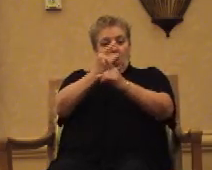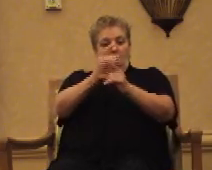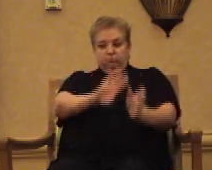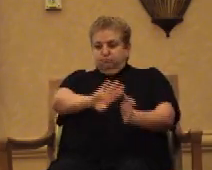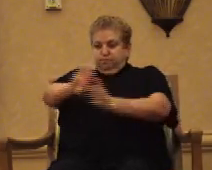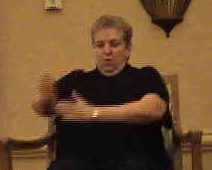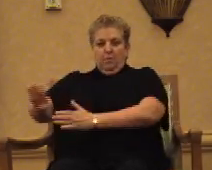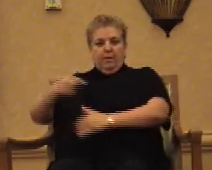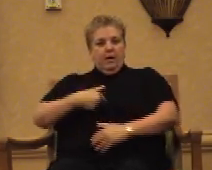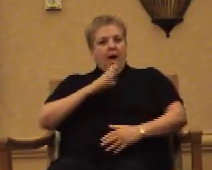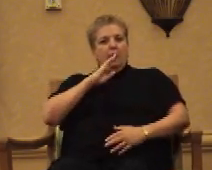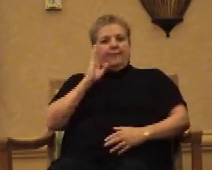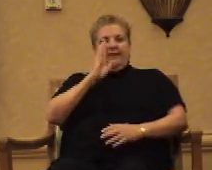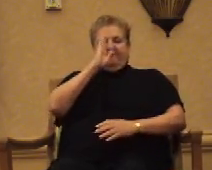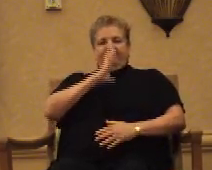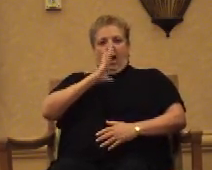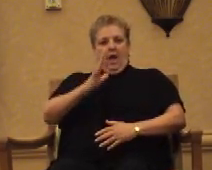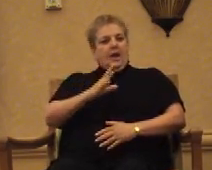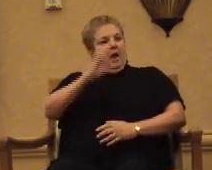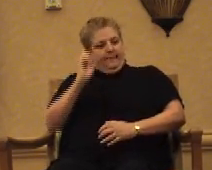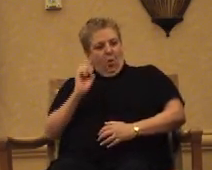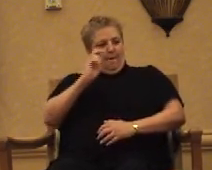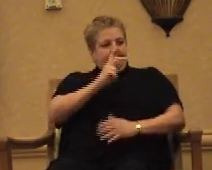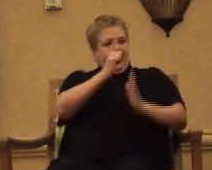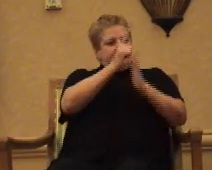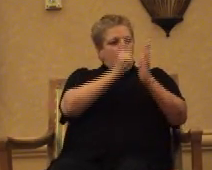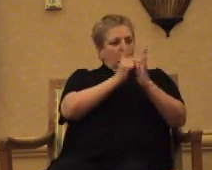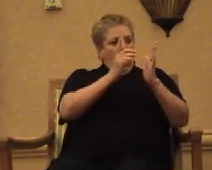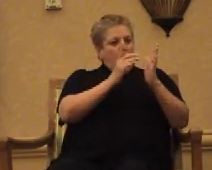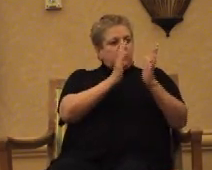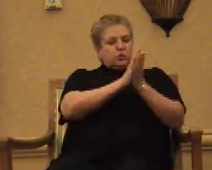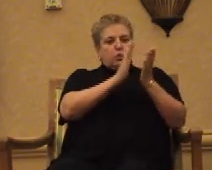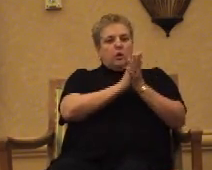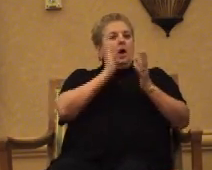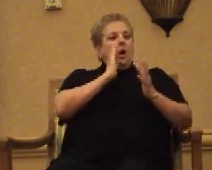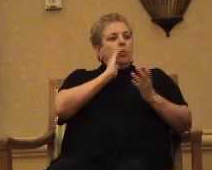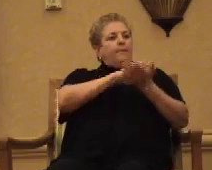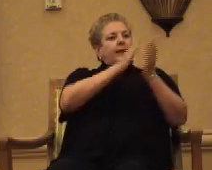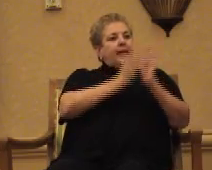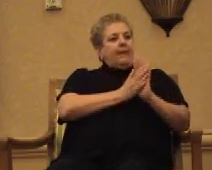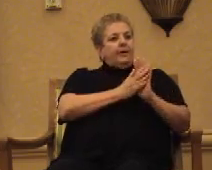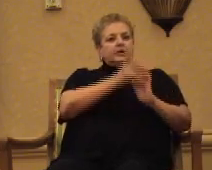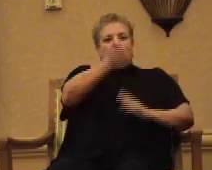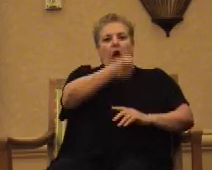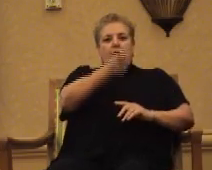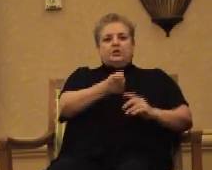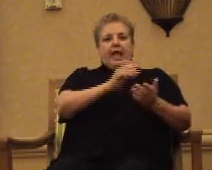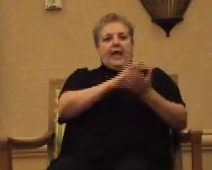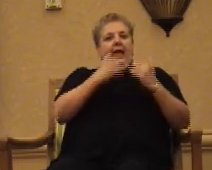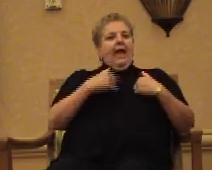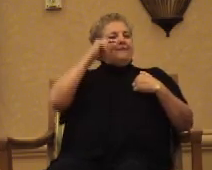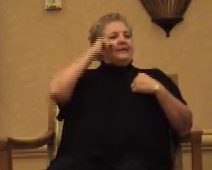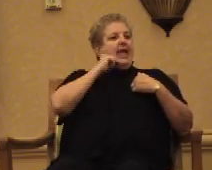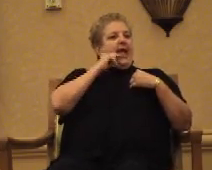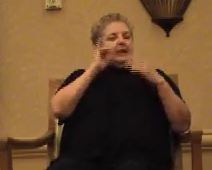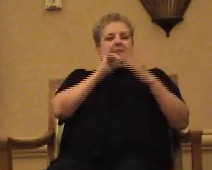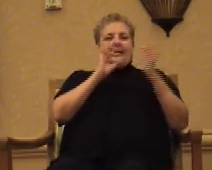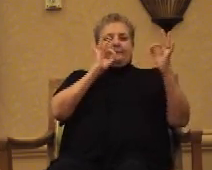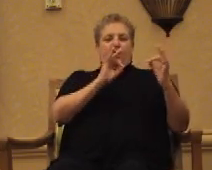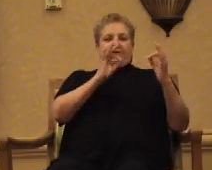going to go straight back to law school, straight to the Supreme Court, and have money and a tan, and thanks. And I saw defective character defects,